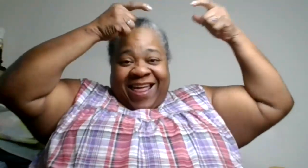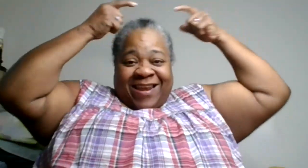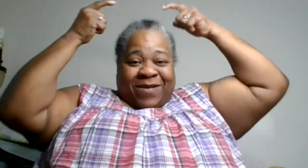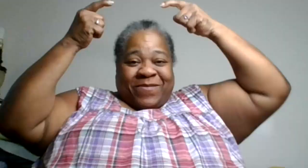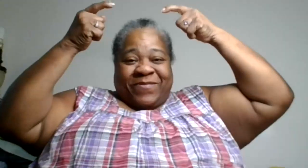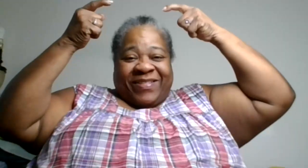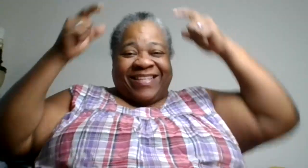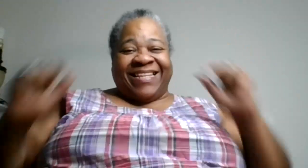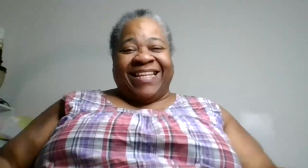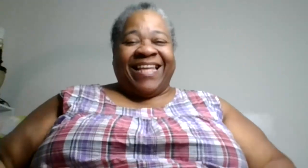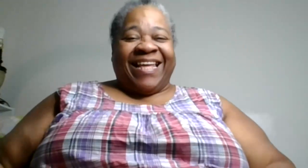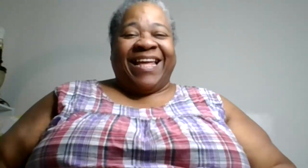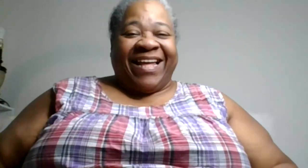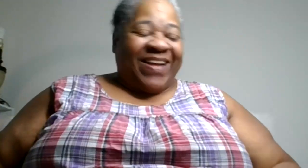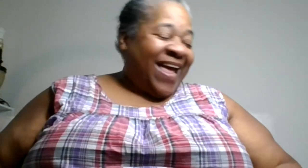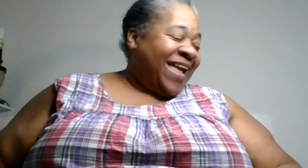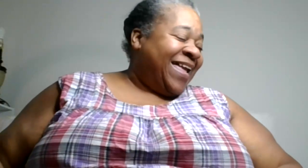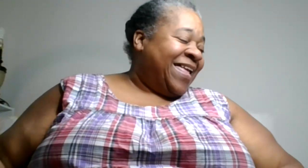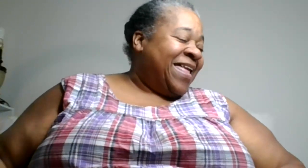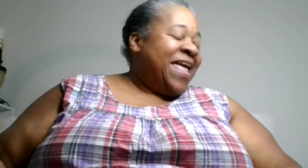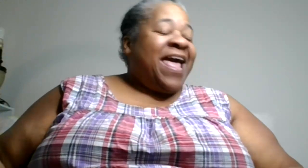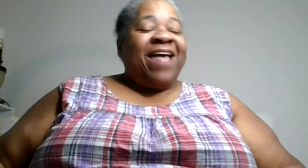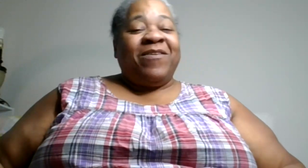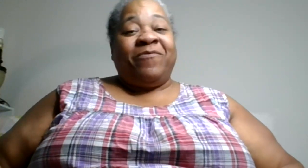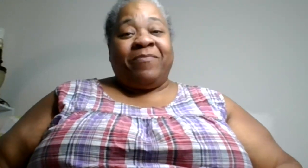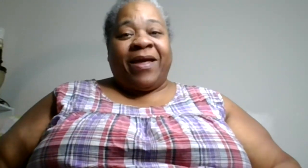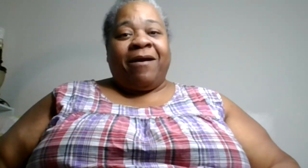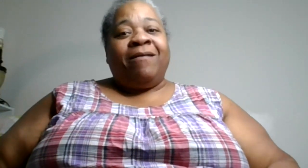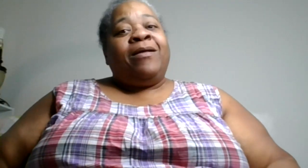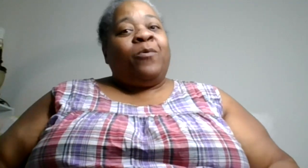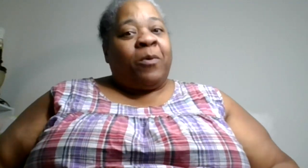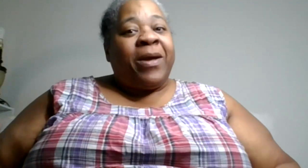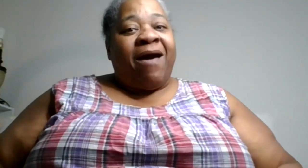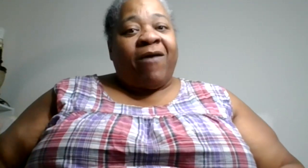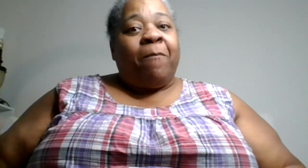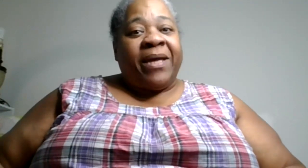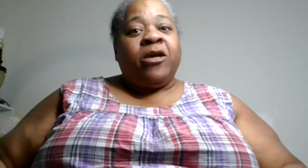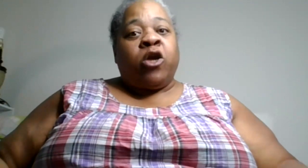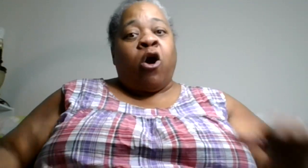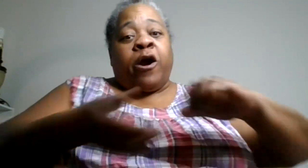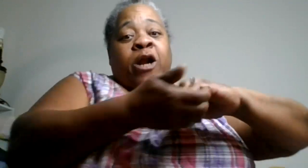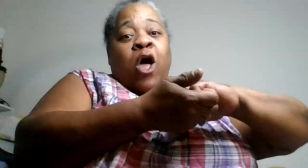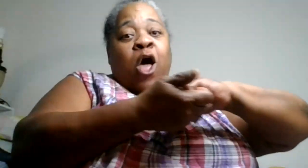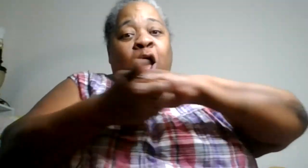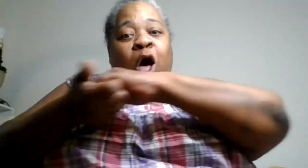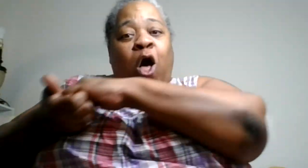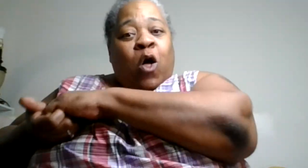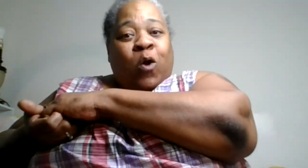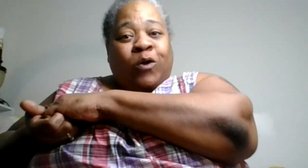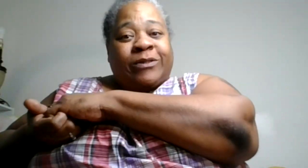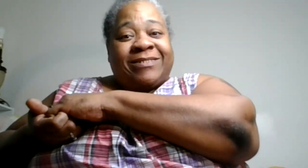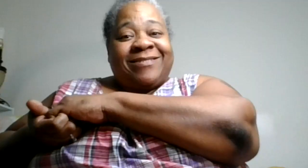Halo. Okay? And then from there, when we have our big yarn hauls.